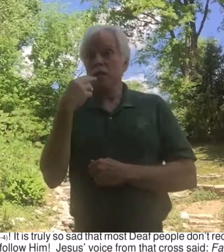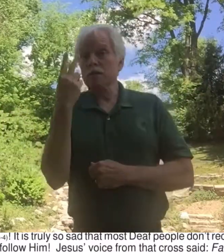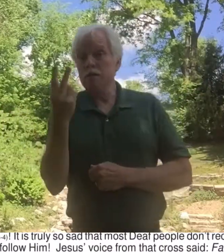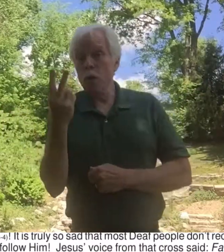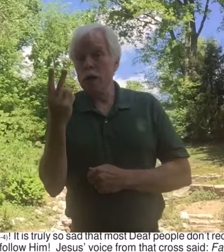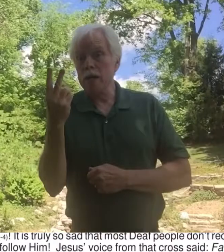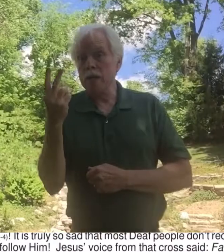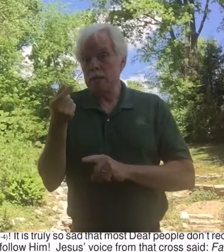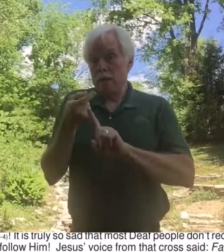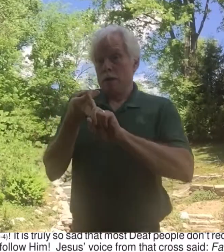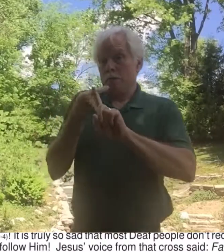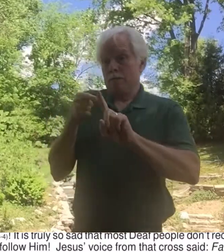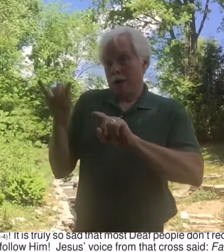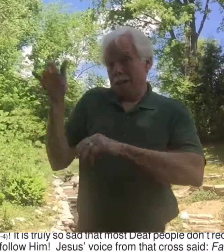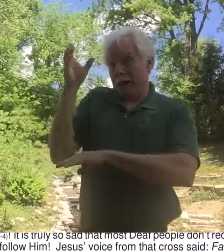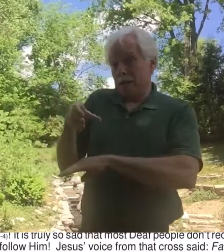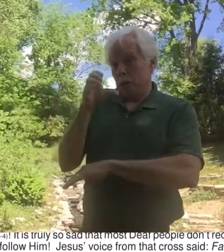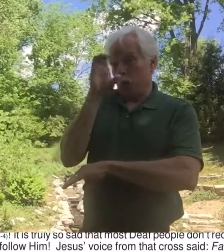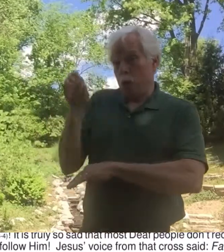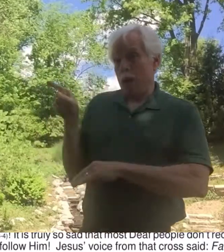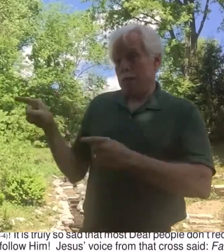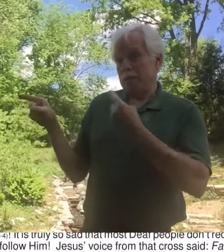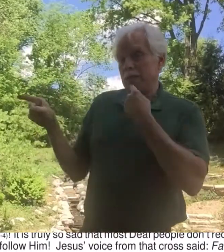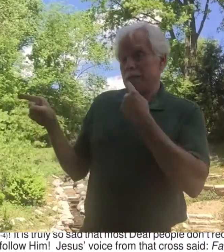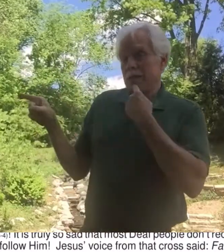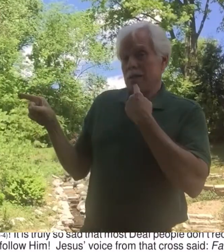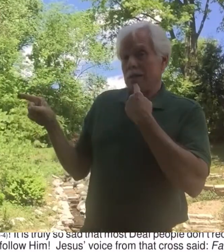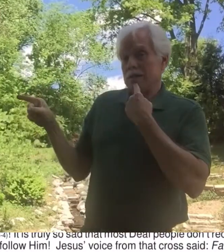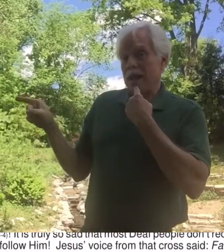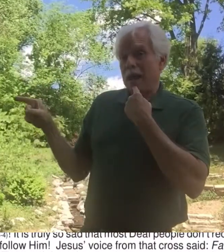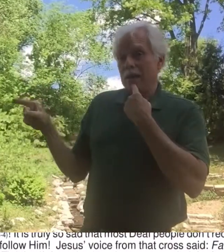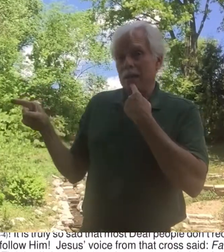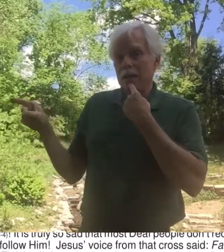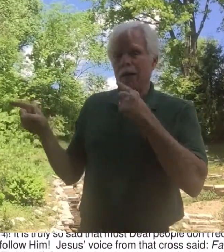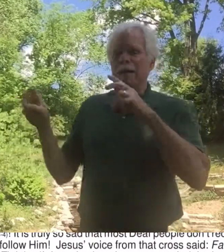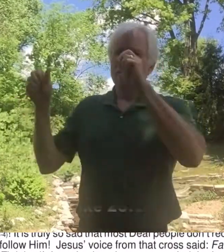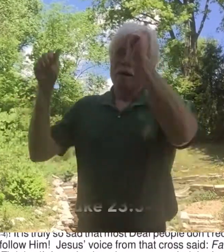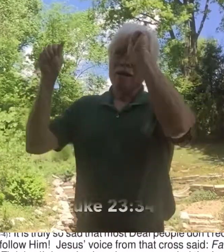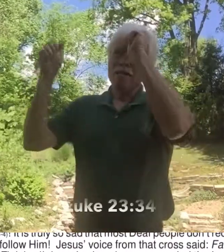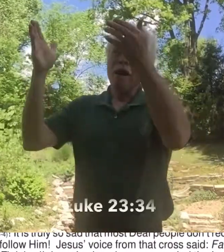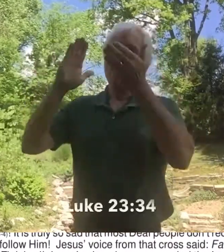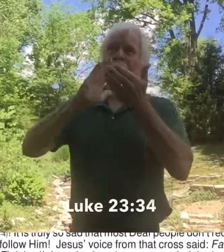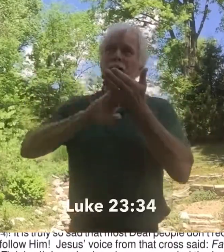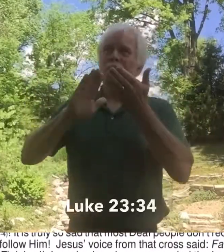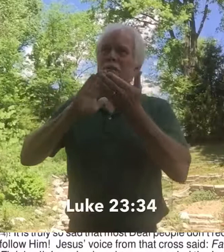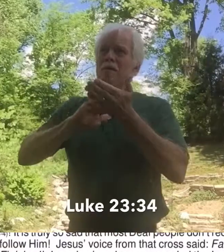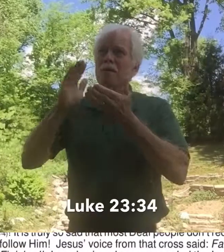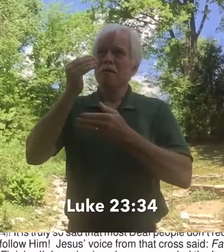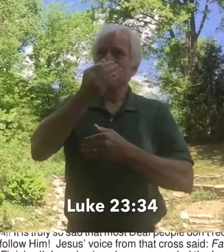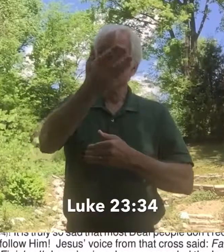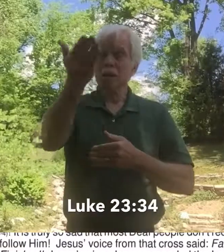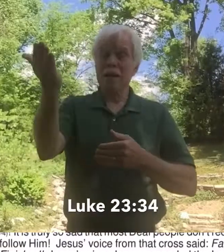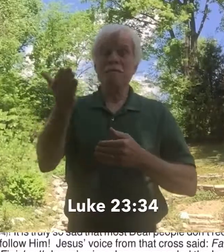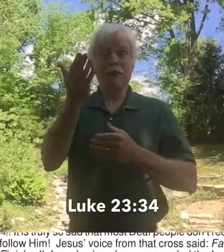Jesus' voice from that cross said, "Father, forgive